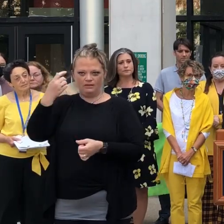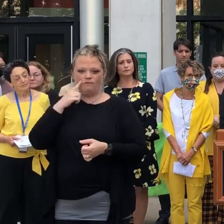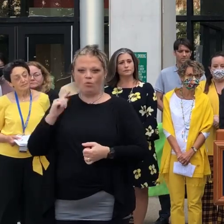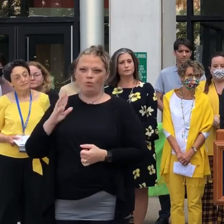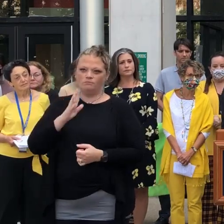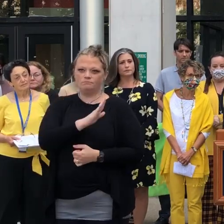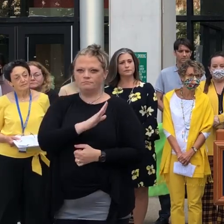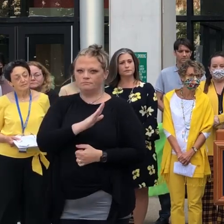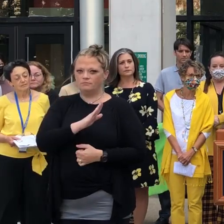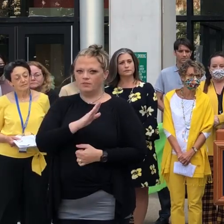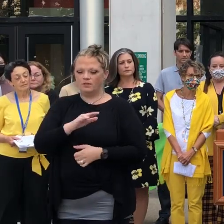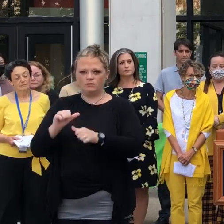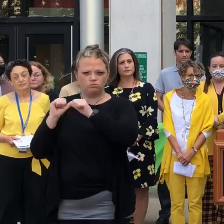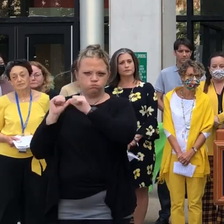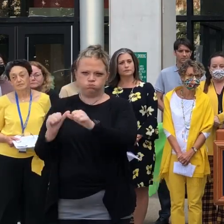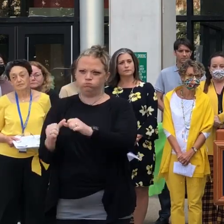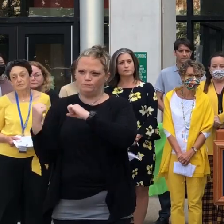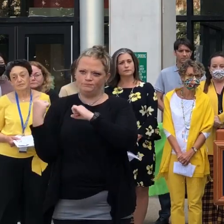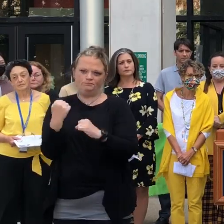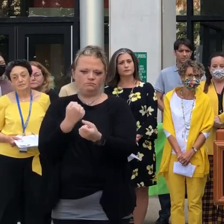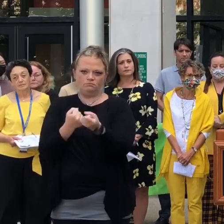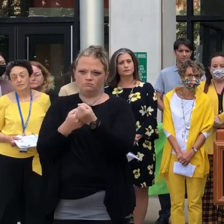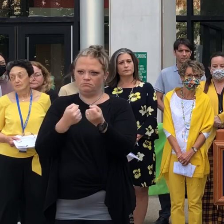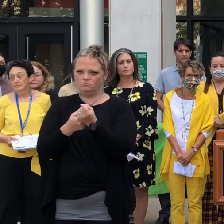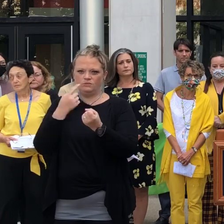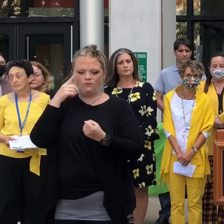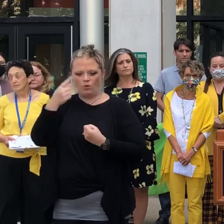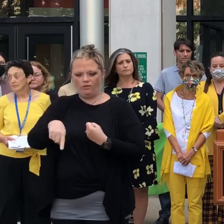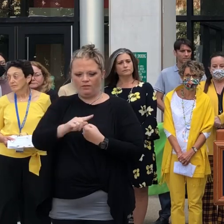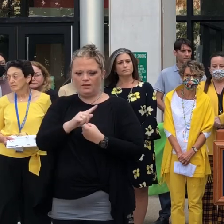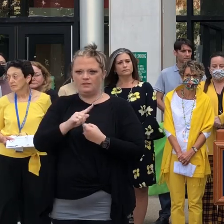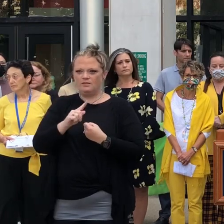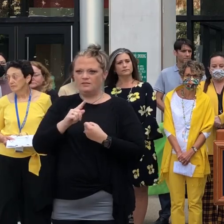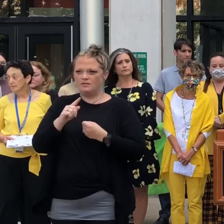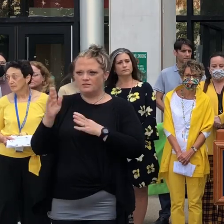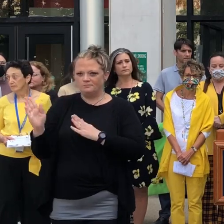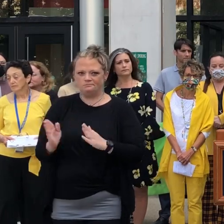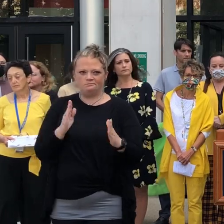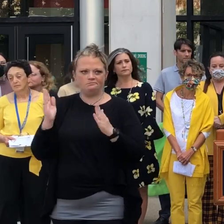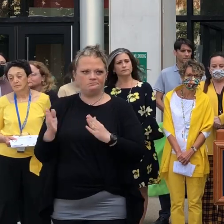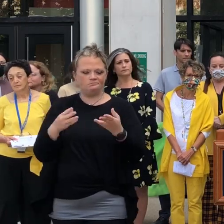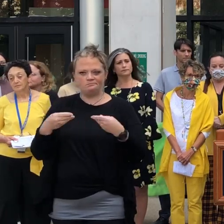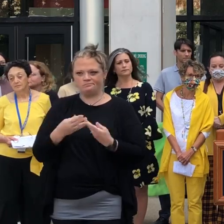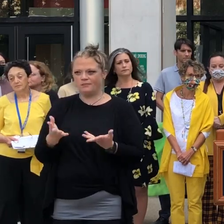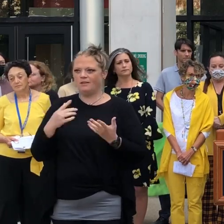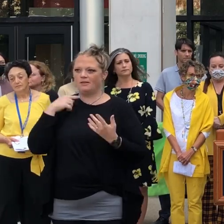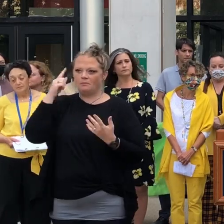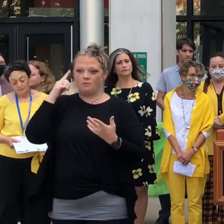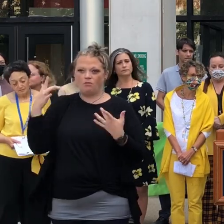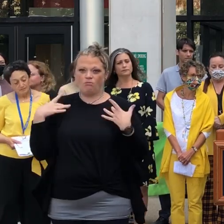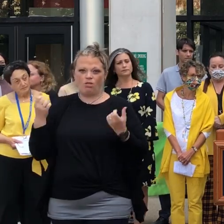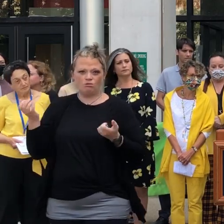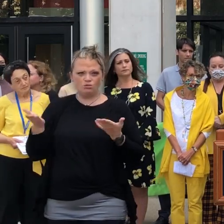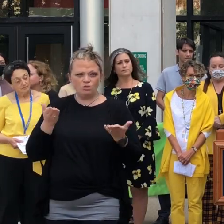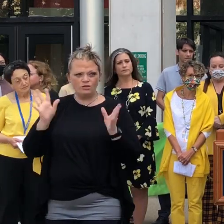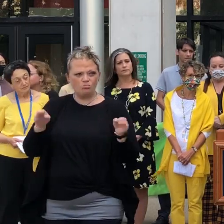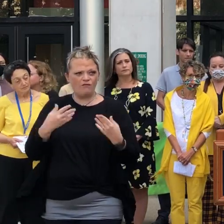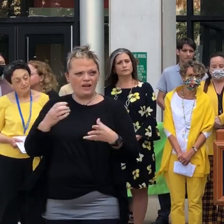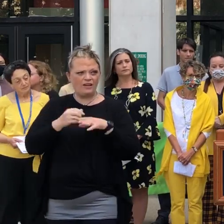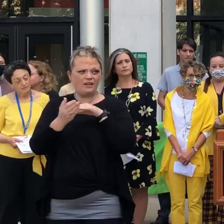his unwavering support in these initiatives and all the mental health services that are provided in the